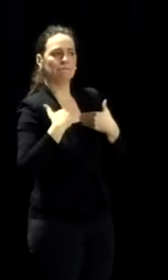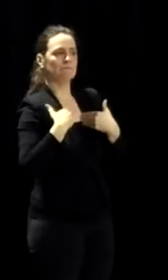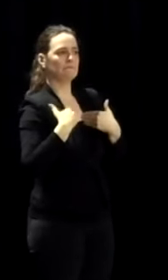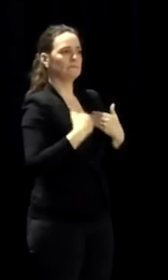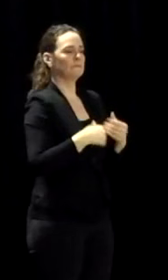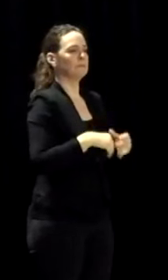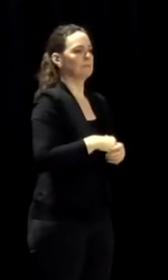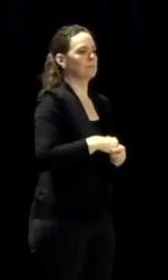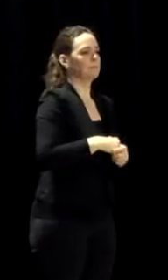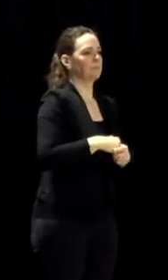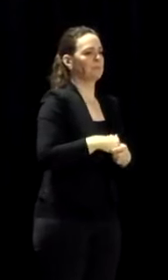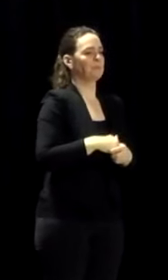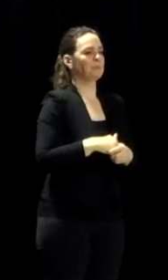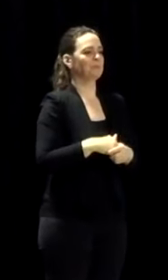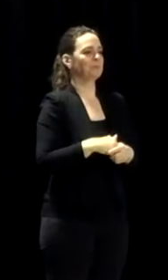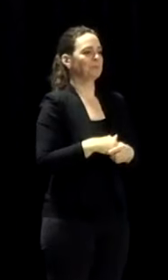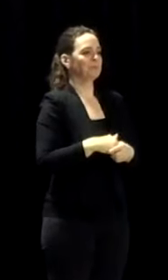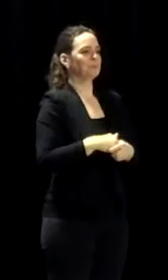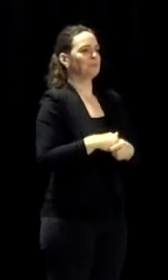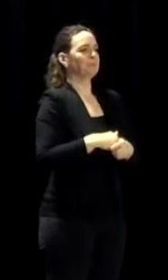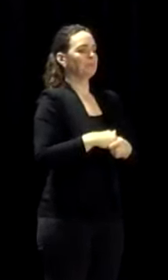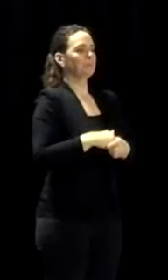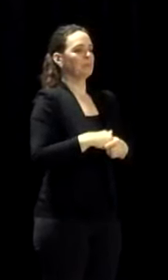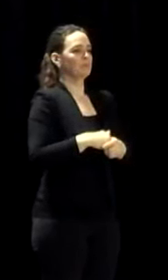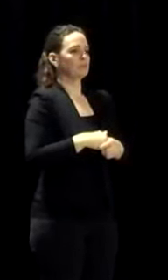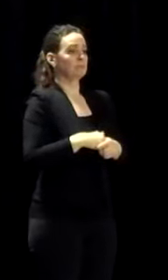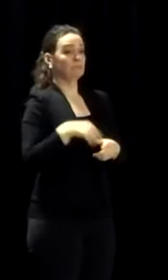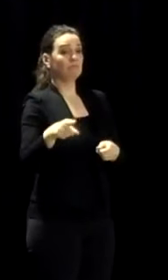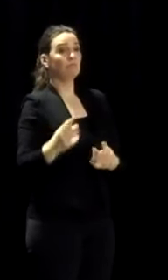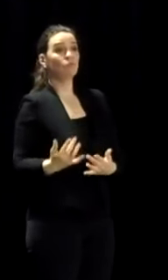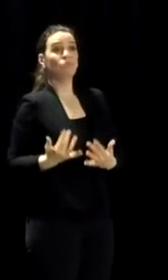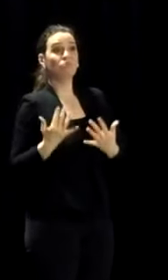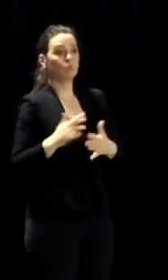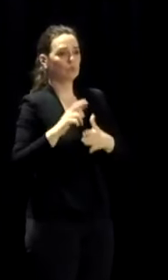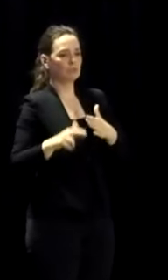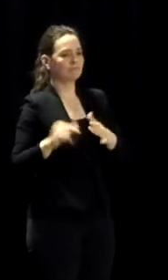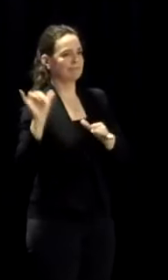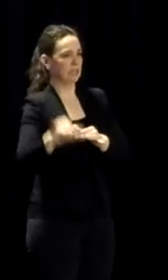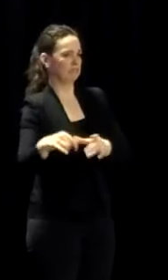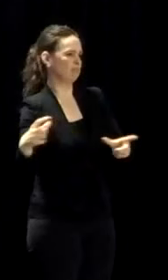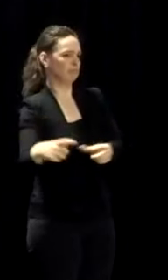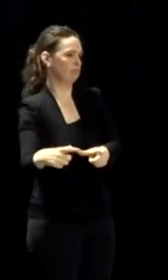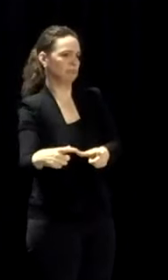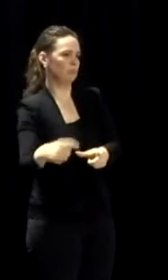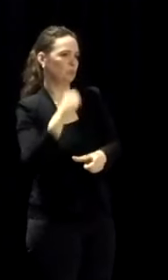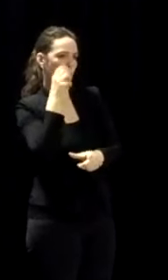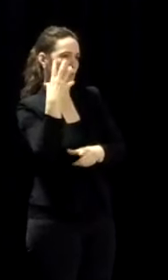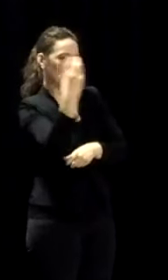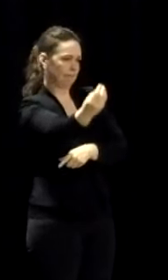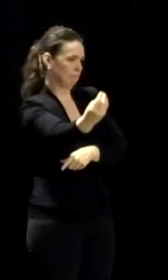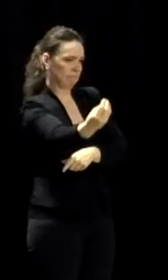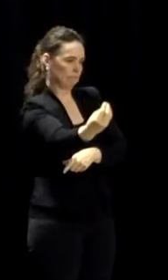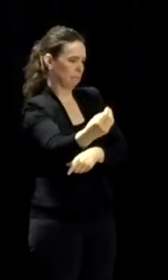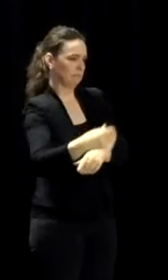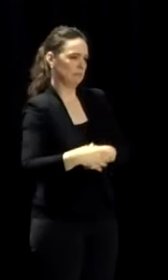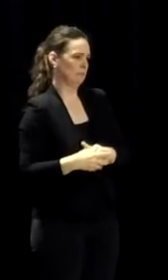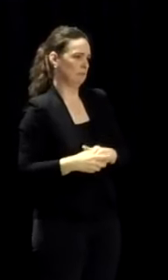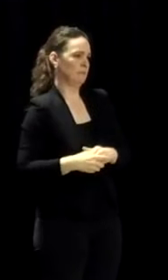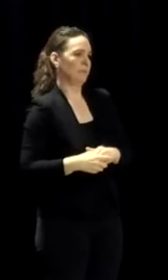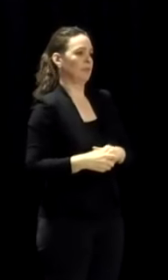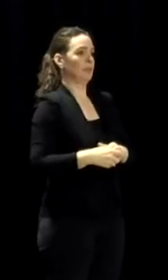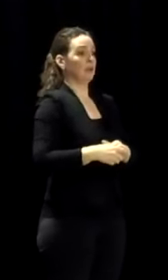turn time. We knew that. We knew that it could be 3 to 5 business days, and some days it has ended up being longer. So we